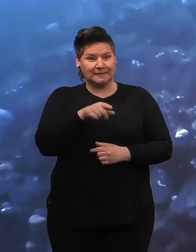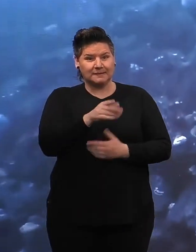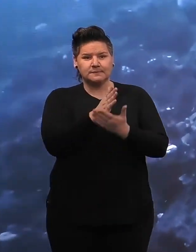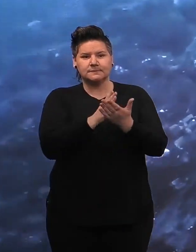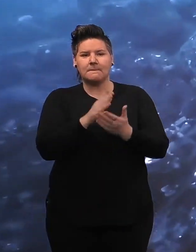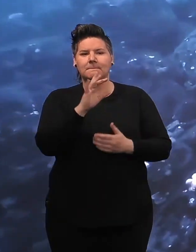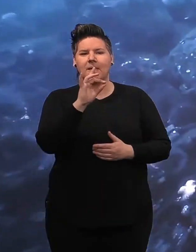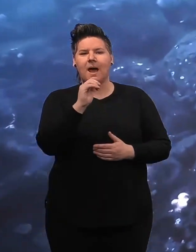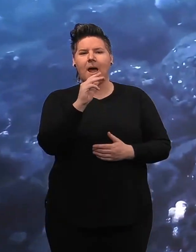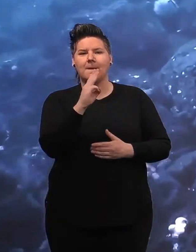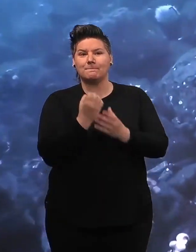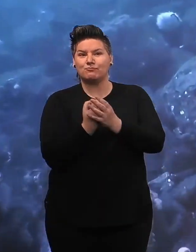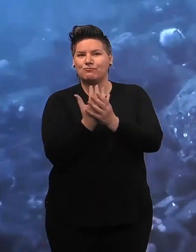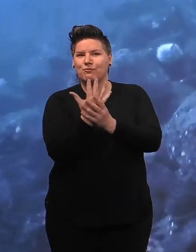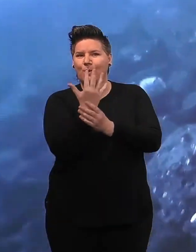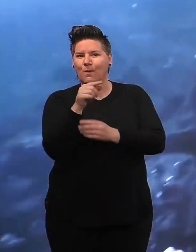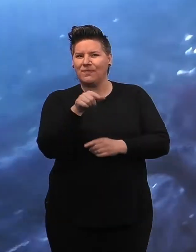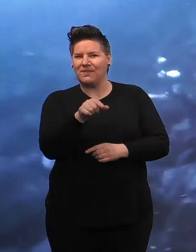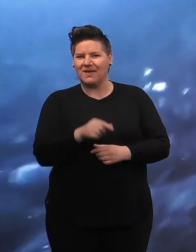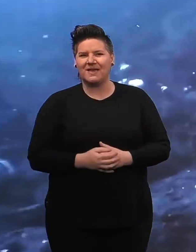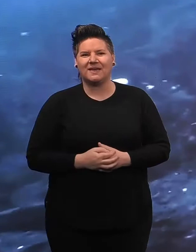kelp growing up there.